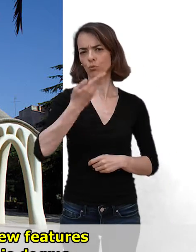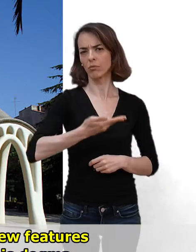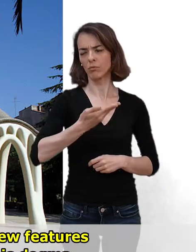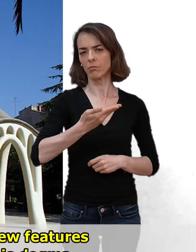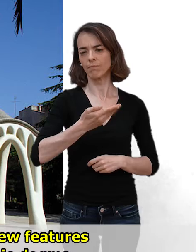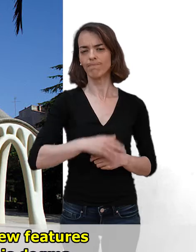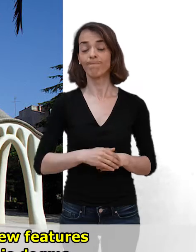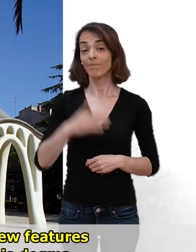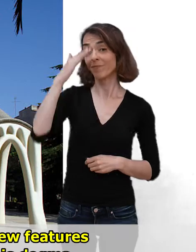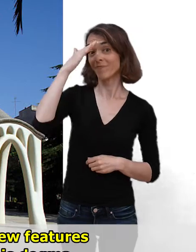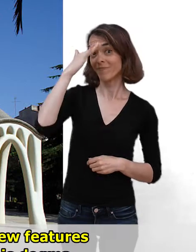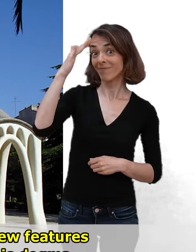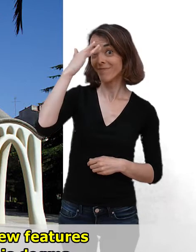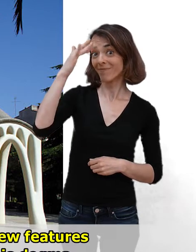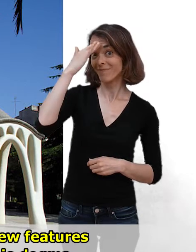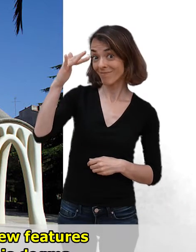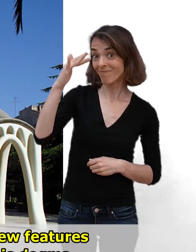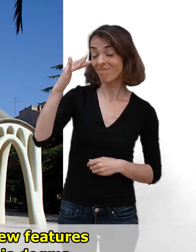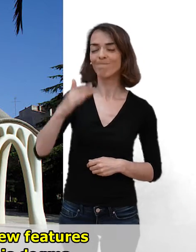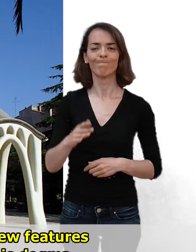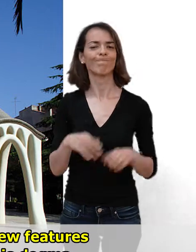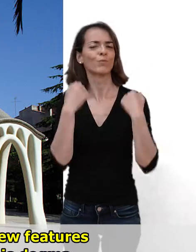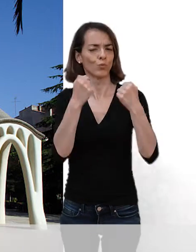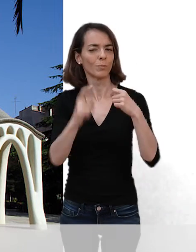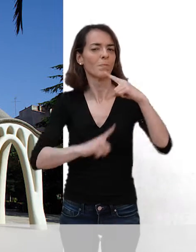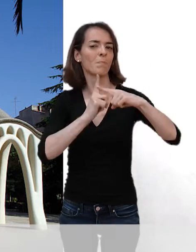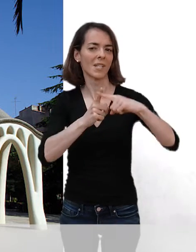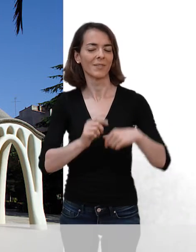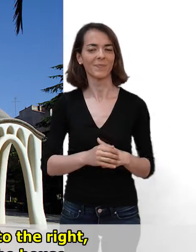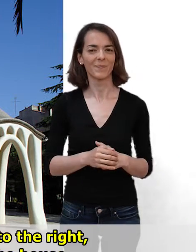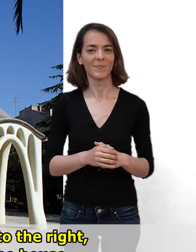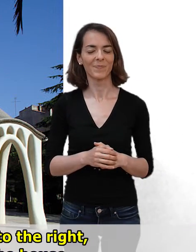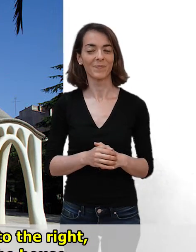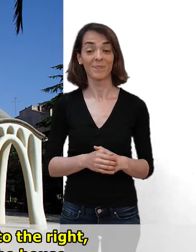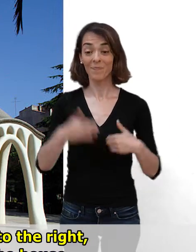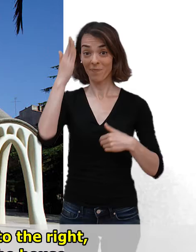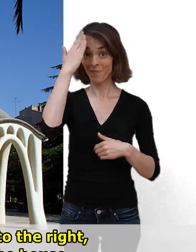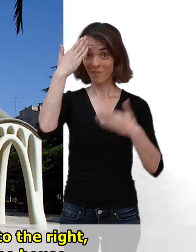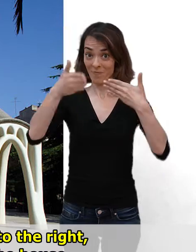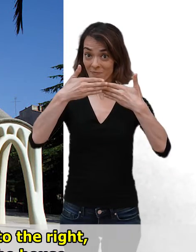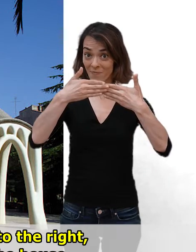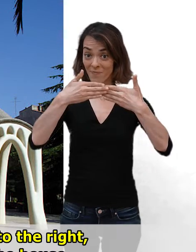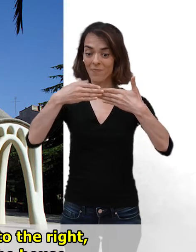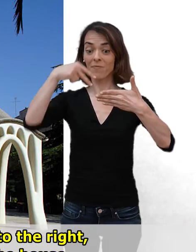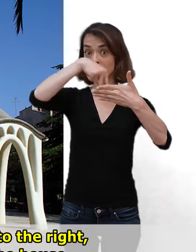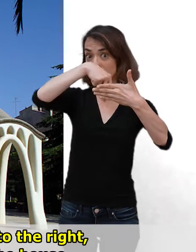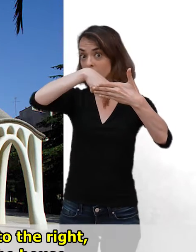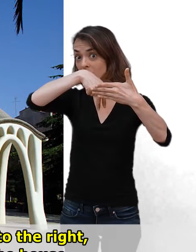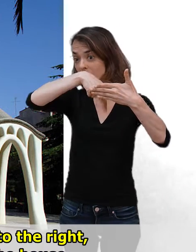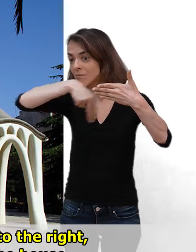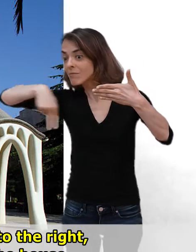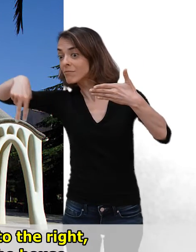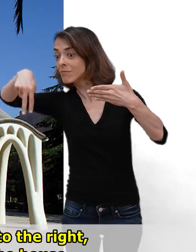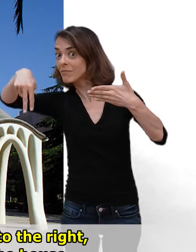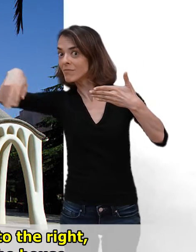some important new features which further accentuate this dogma. If you take a few steps back to the right,